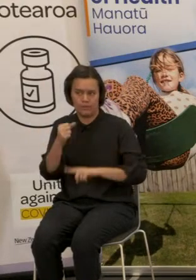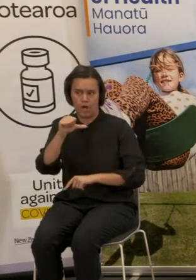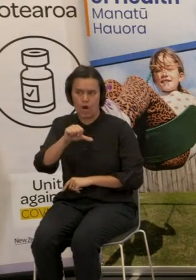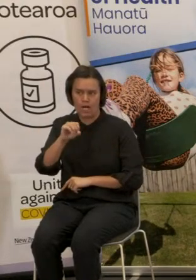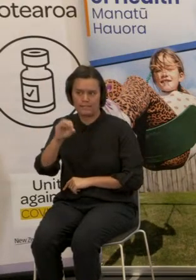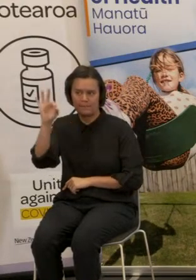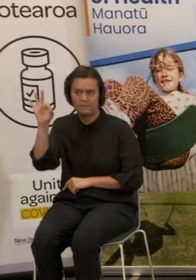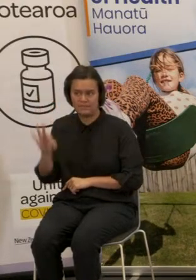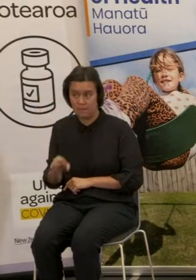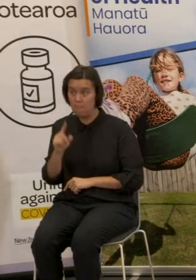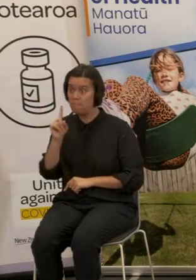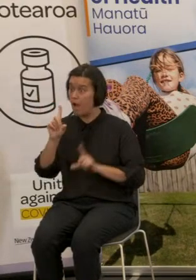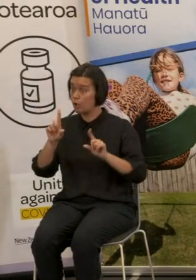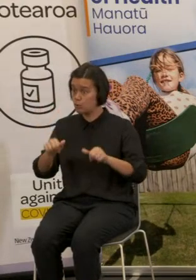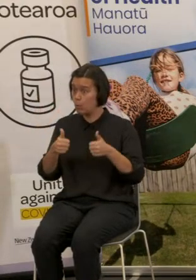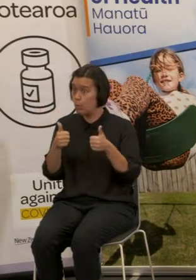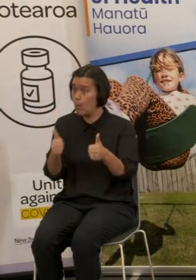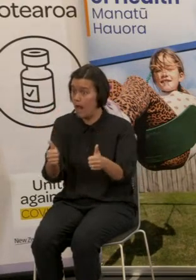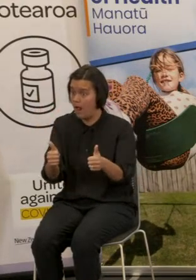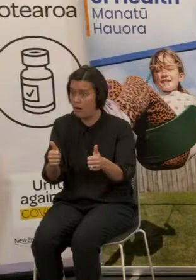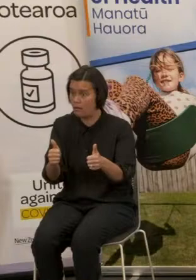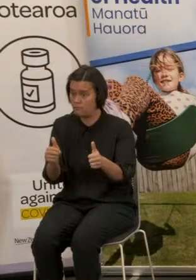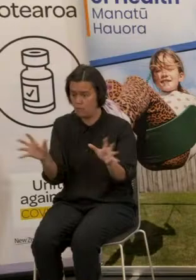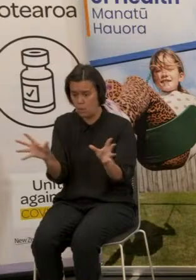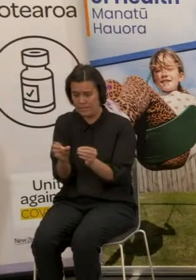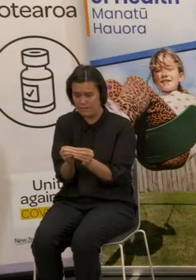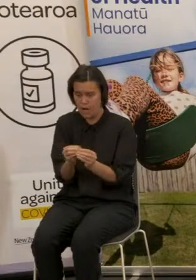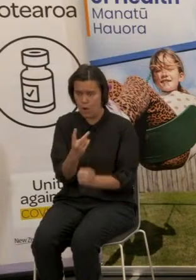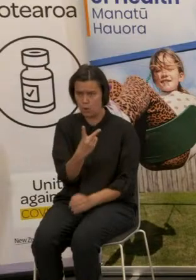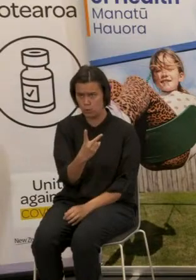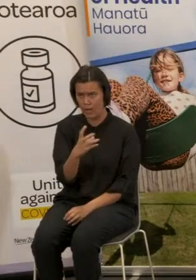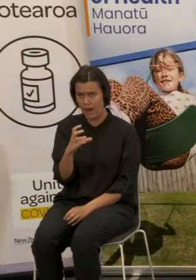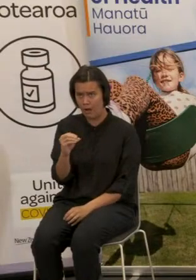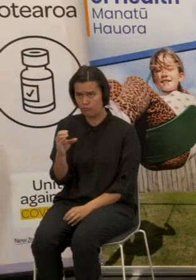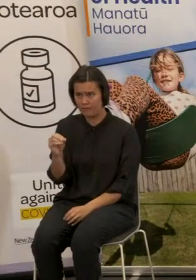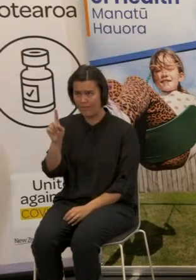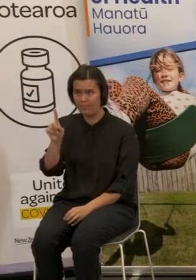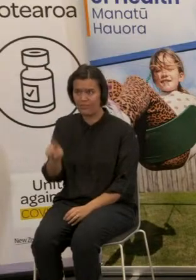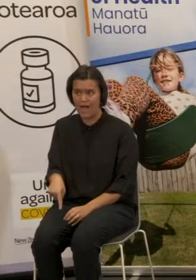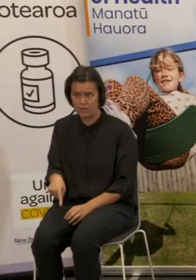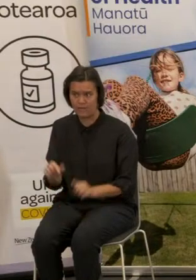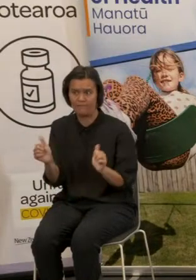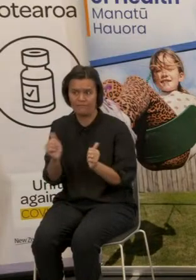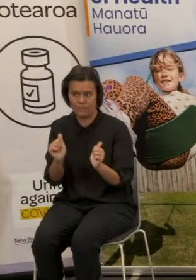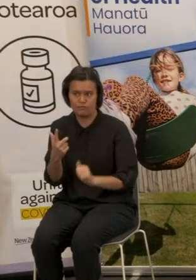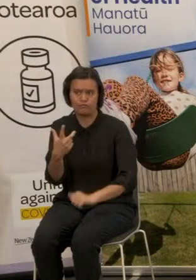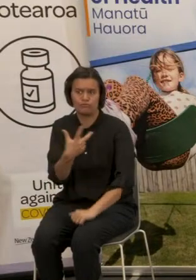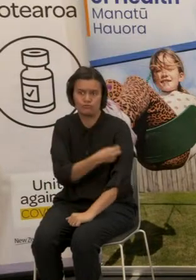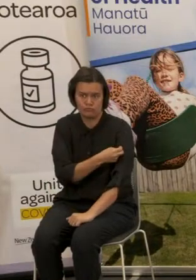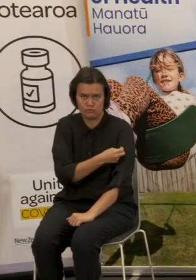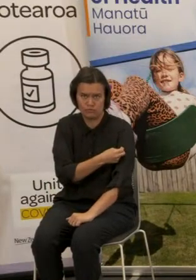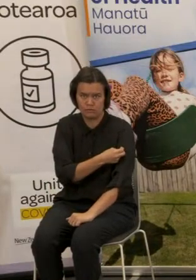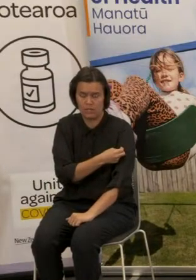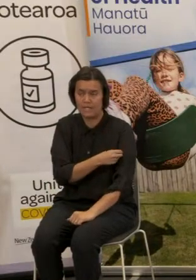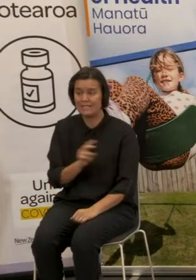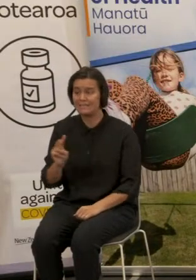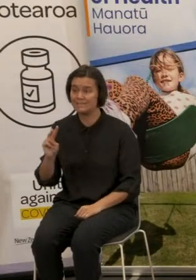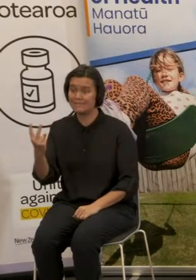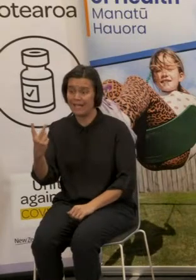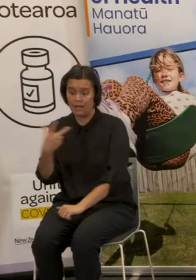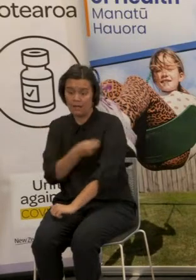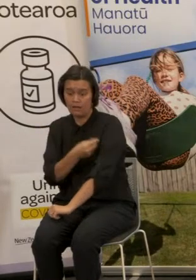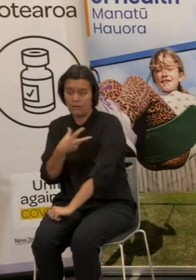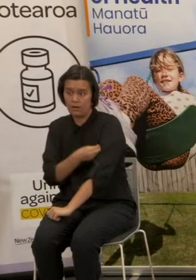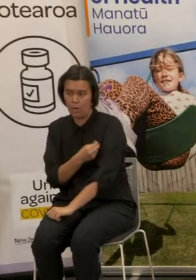job. About 200,000 have come in for a dose 1 and dose 2. My figure's about 139,000. We've